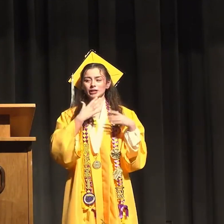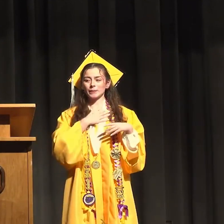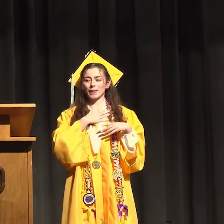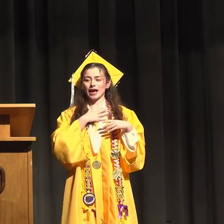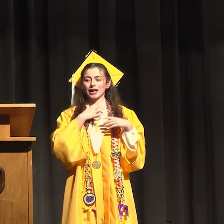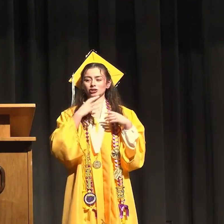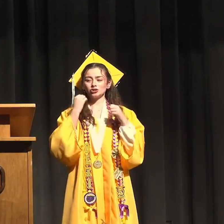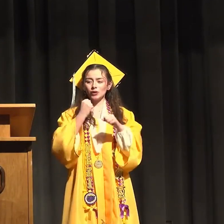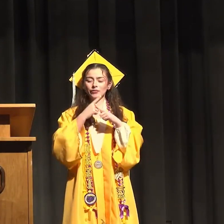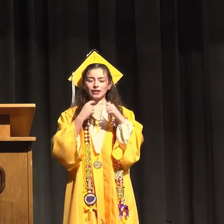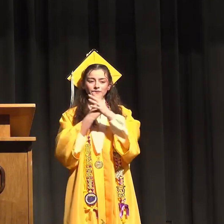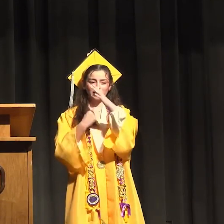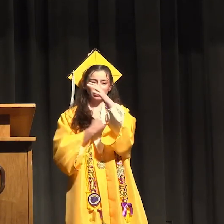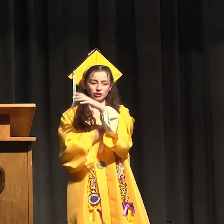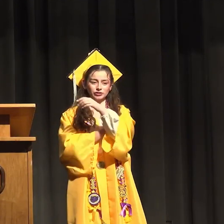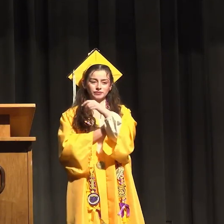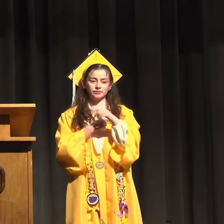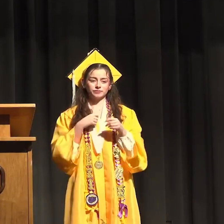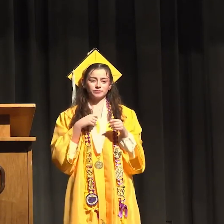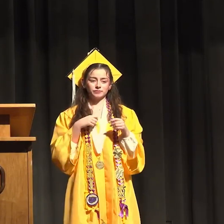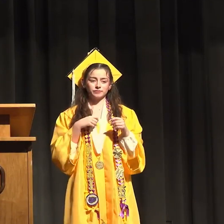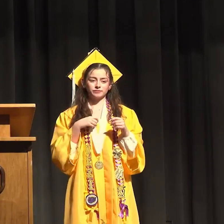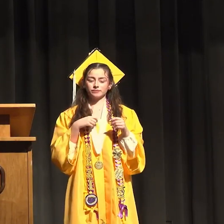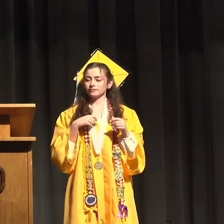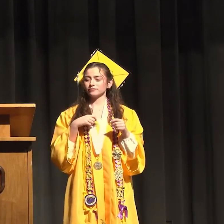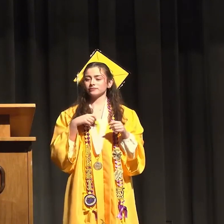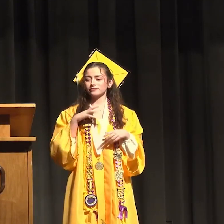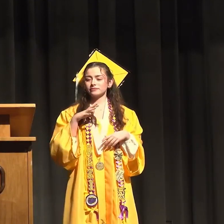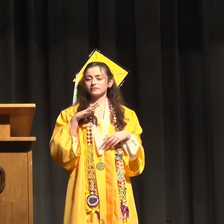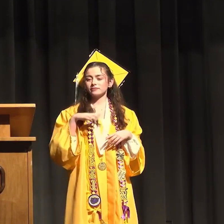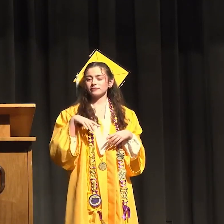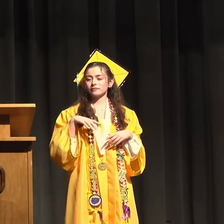Filled with people who didn't give up on me, they are my strength, my inspiration, and my foundation.